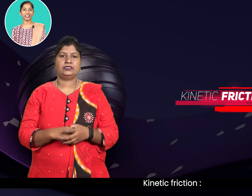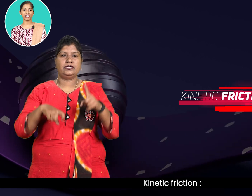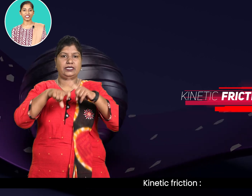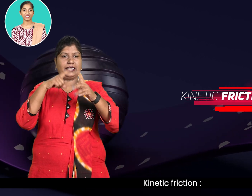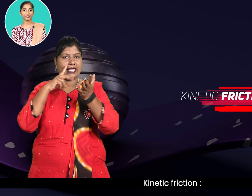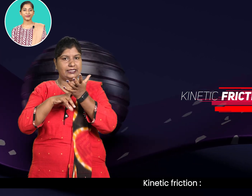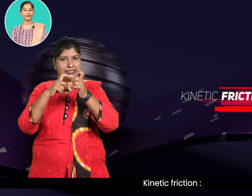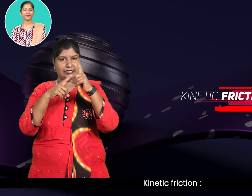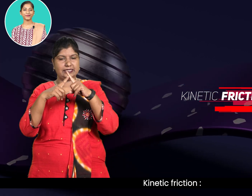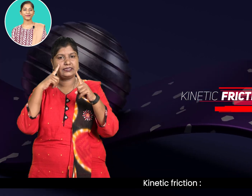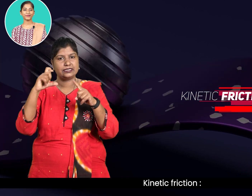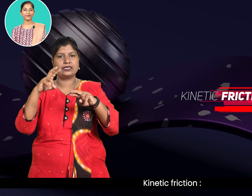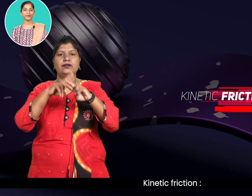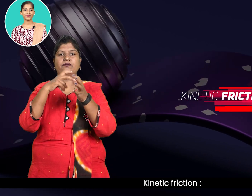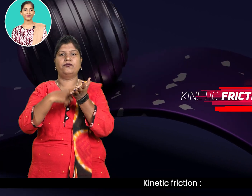Kinetic friction.